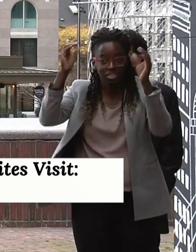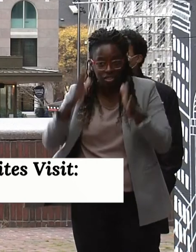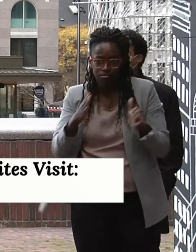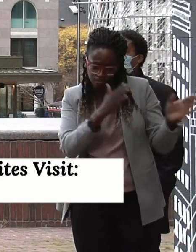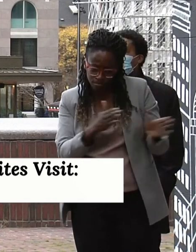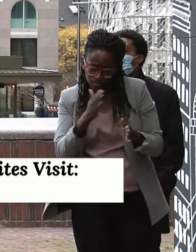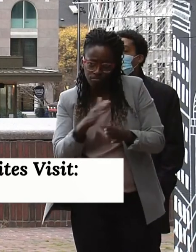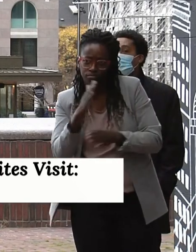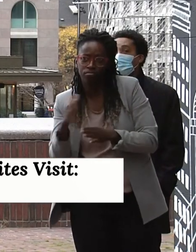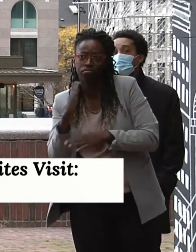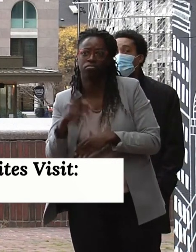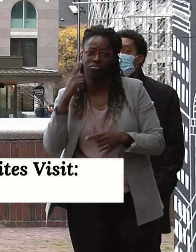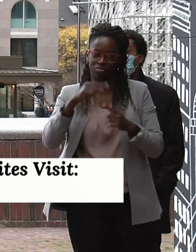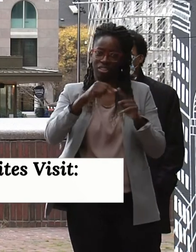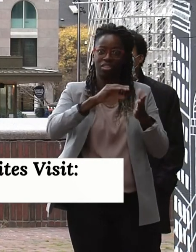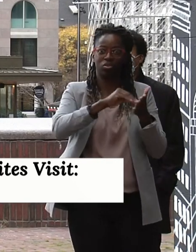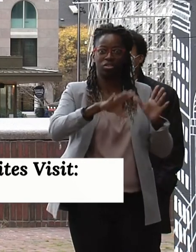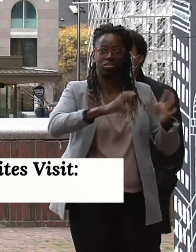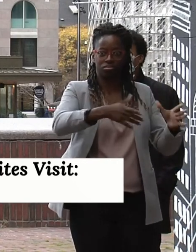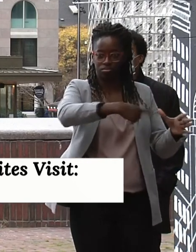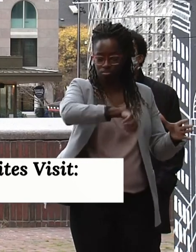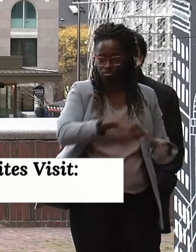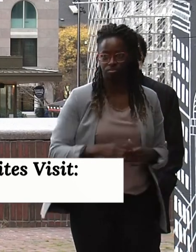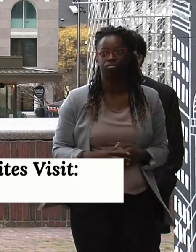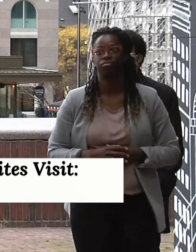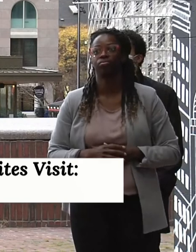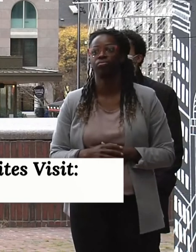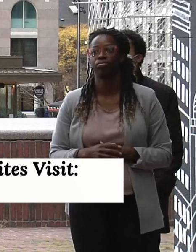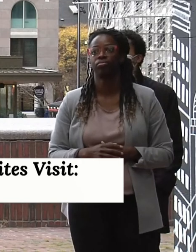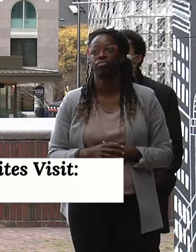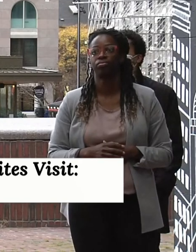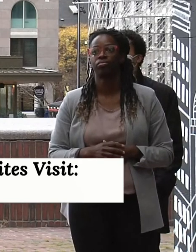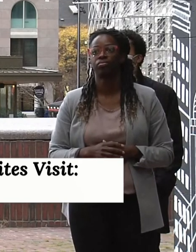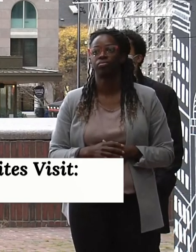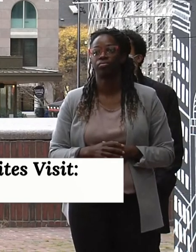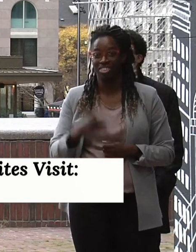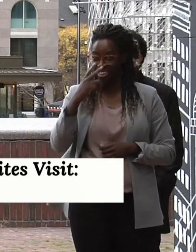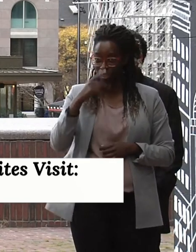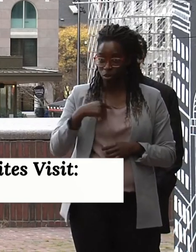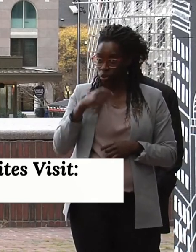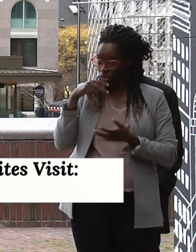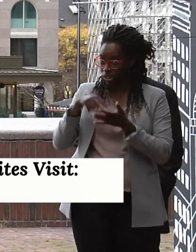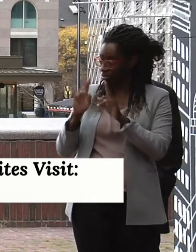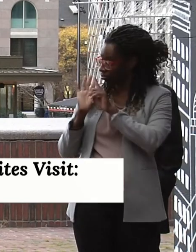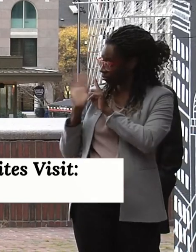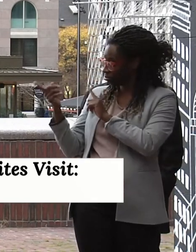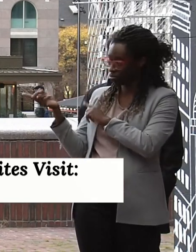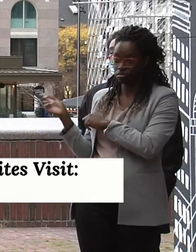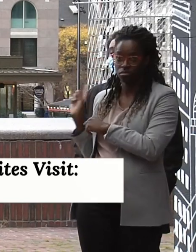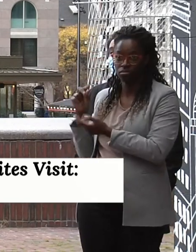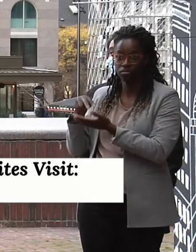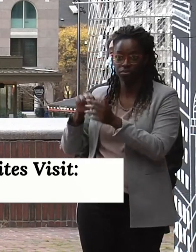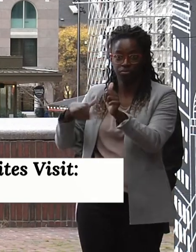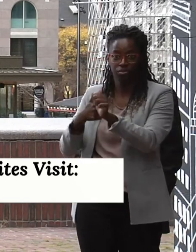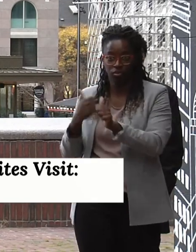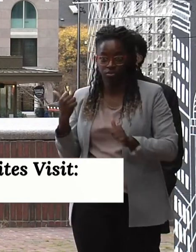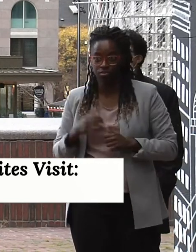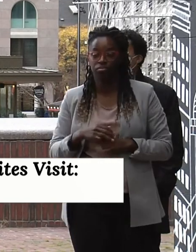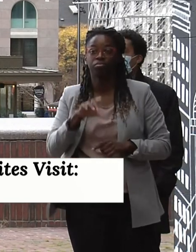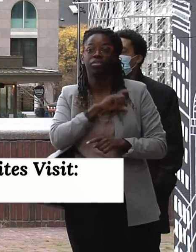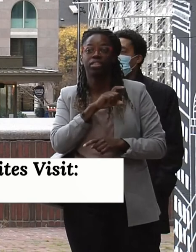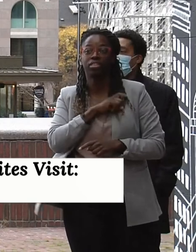students. As you can see today, I'm joined by members of the Police Reform Task Force. The Police